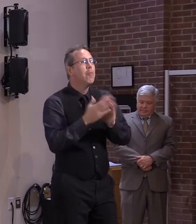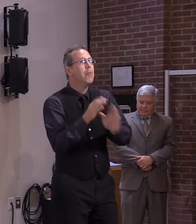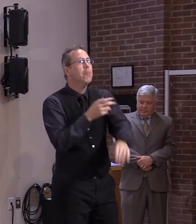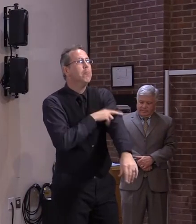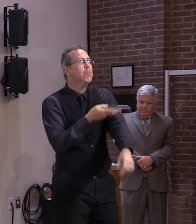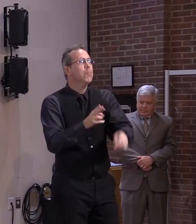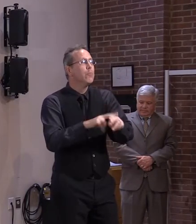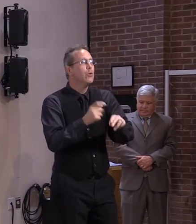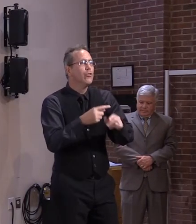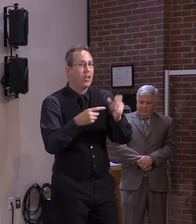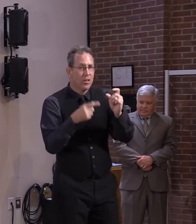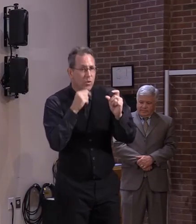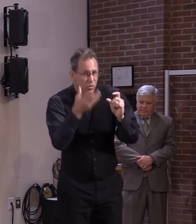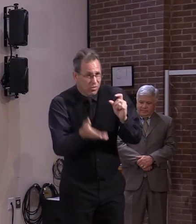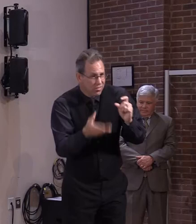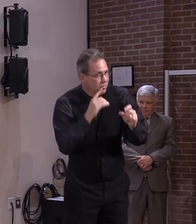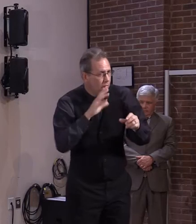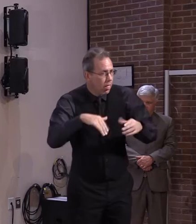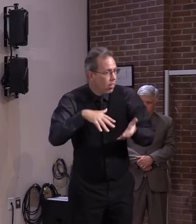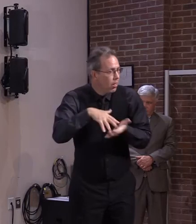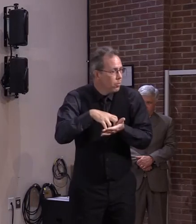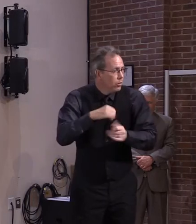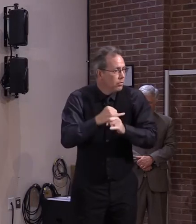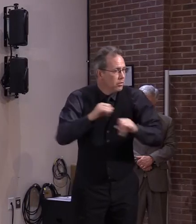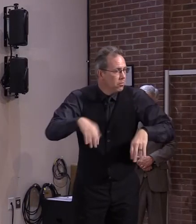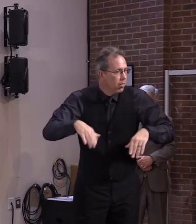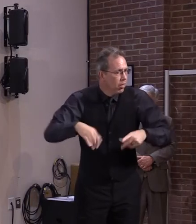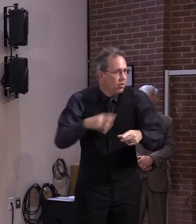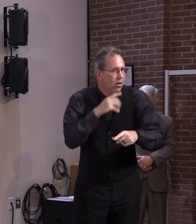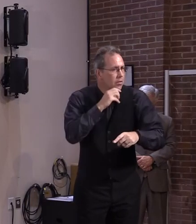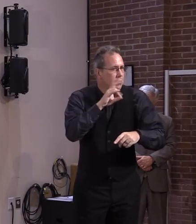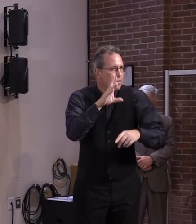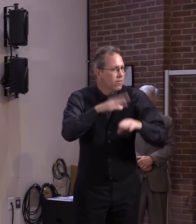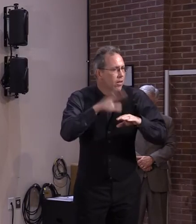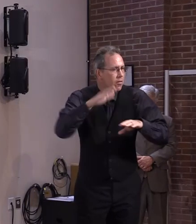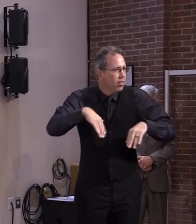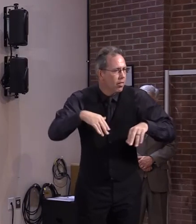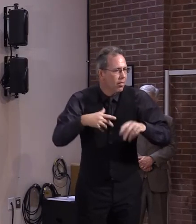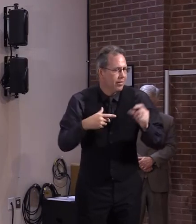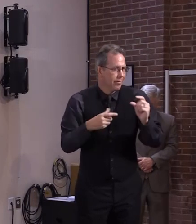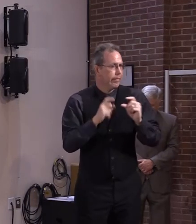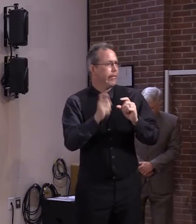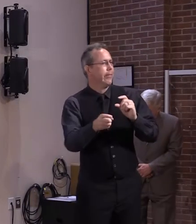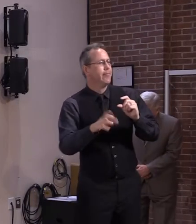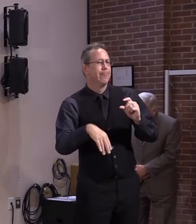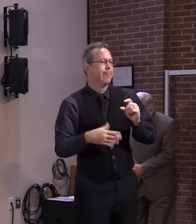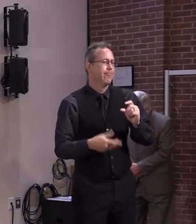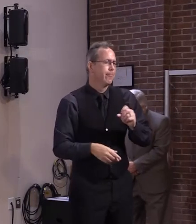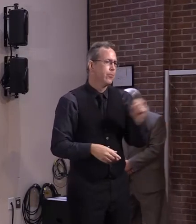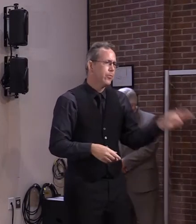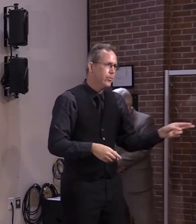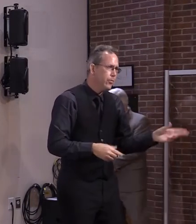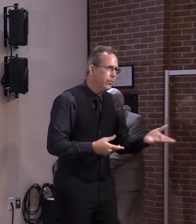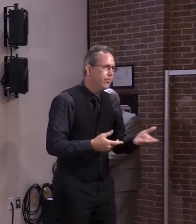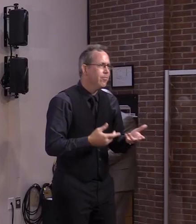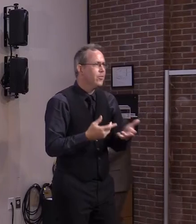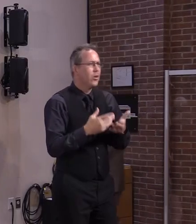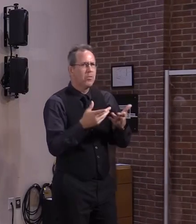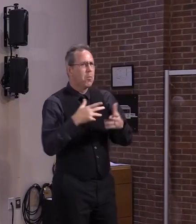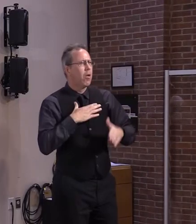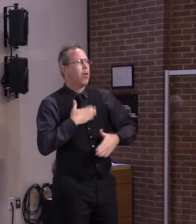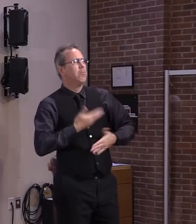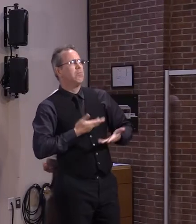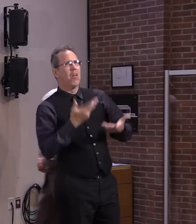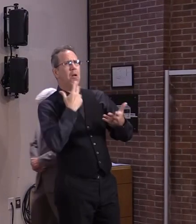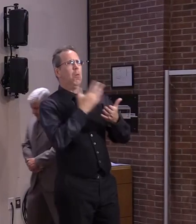regarding that, so that we have our equitable process and make sure that we're not mistakenly giving somebody a dose that